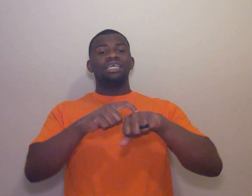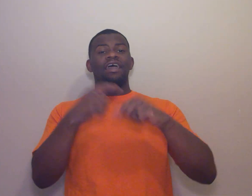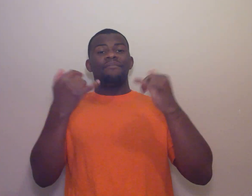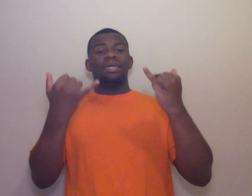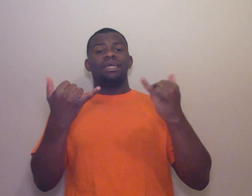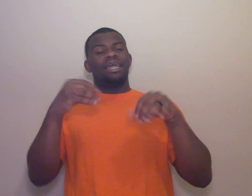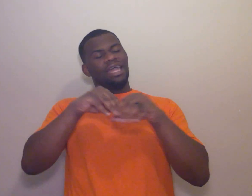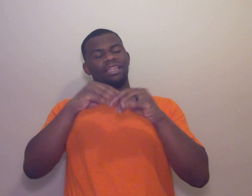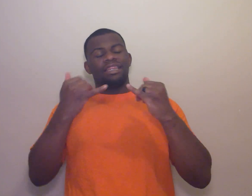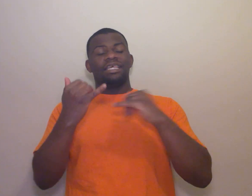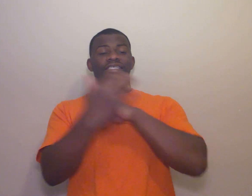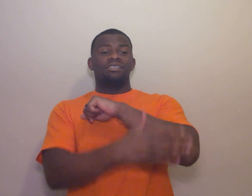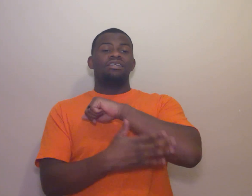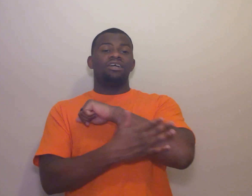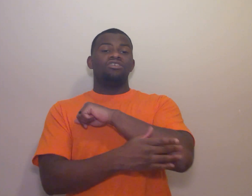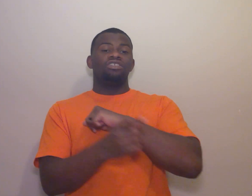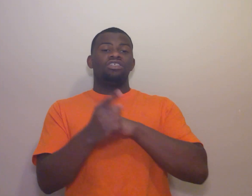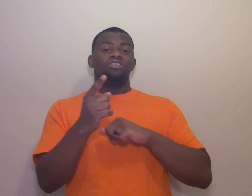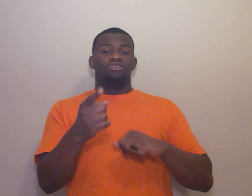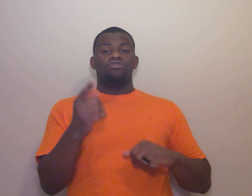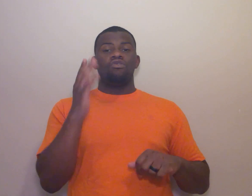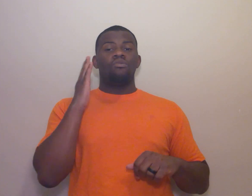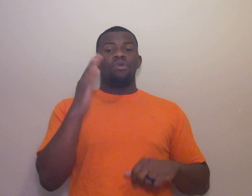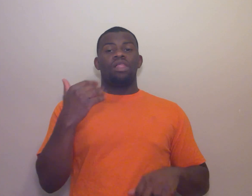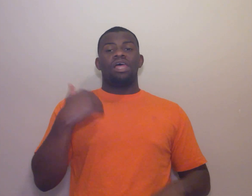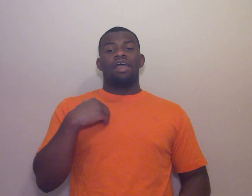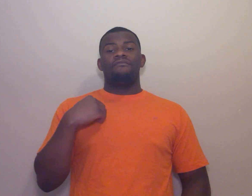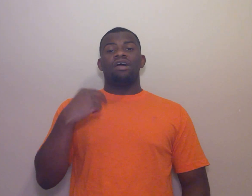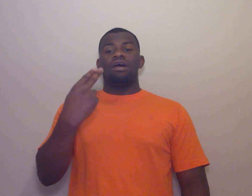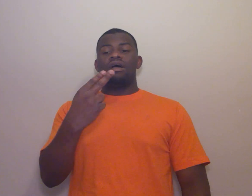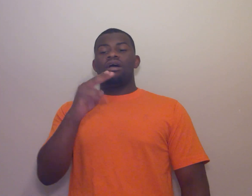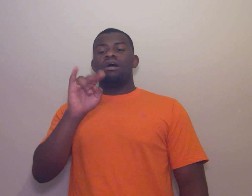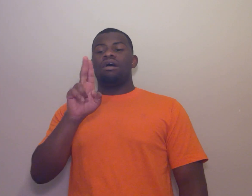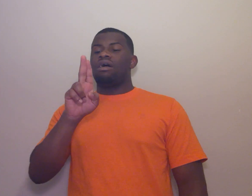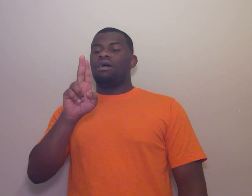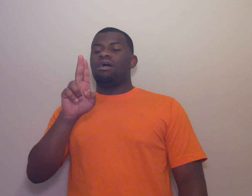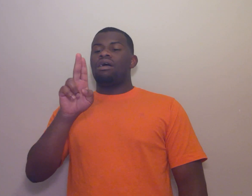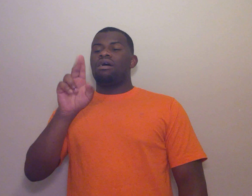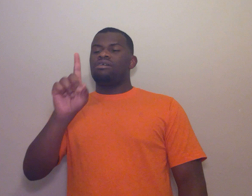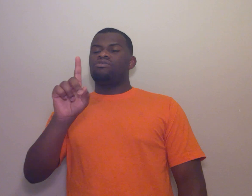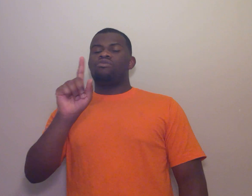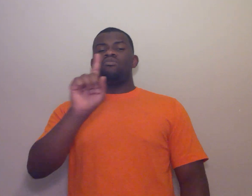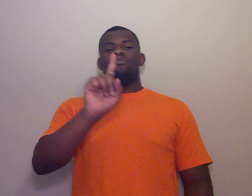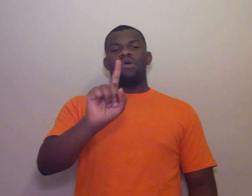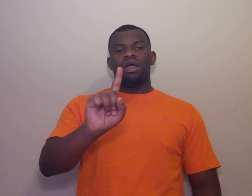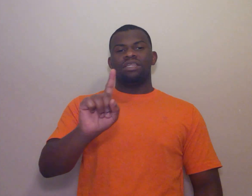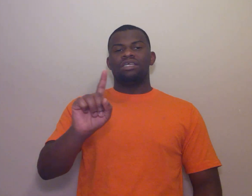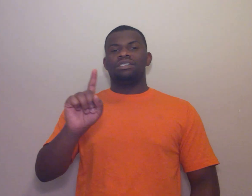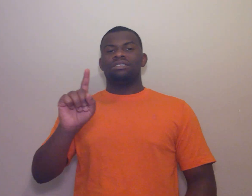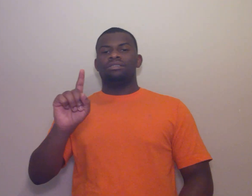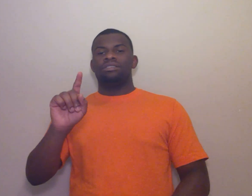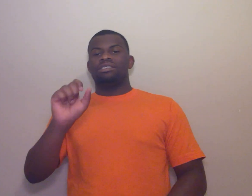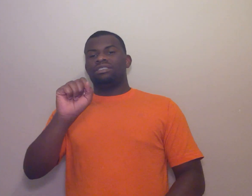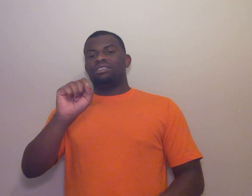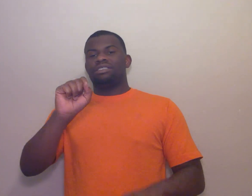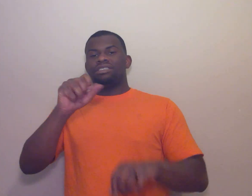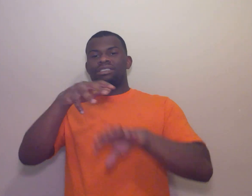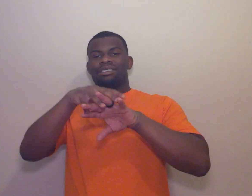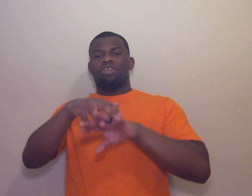company, you're gonna get what's called a HUD-1 settlement form, all right? It's kind of like a long document like